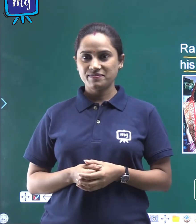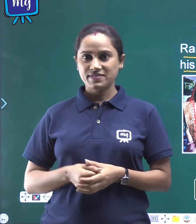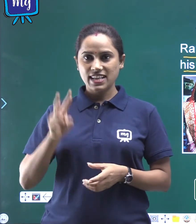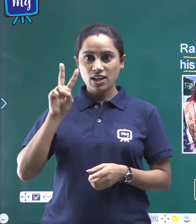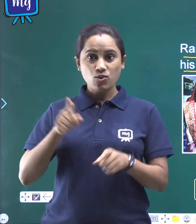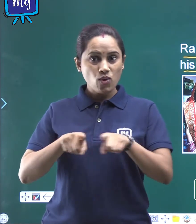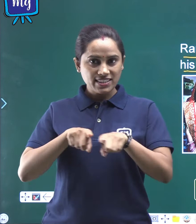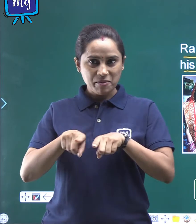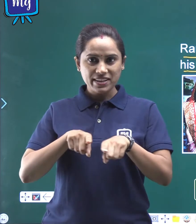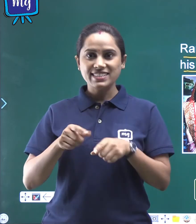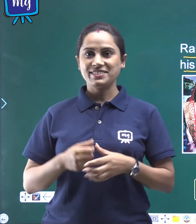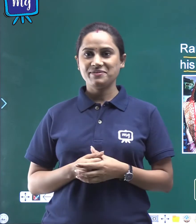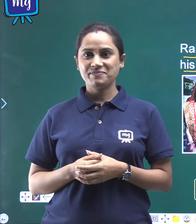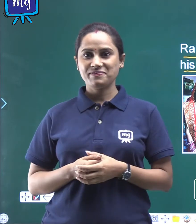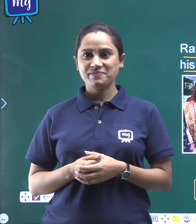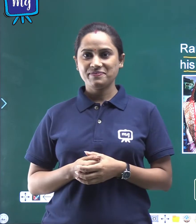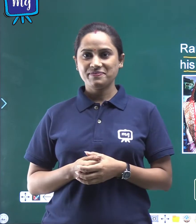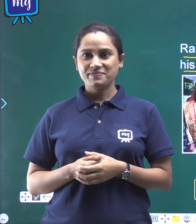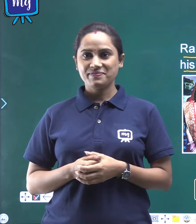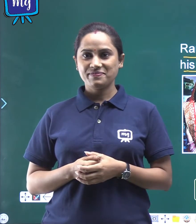two examples.